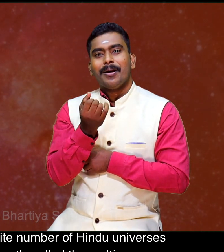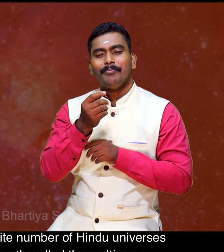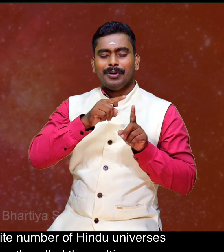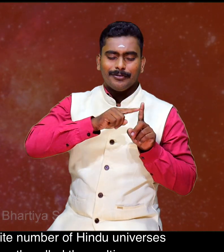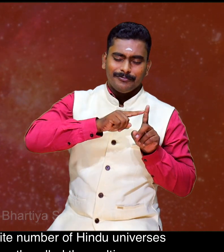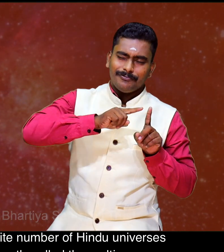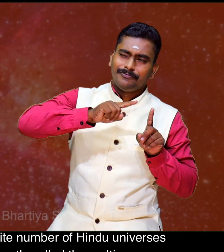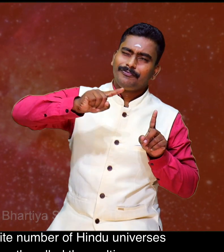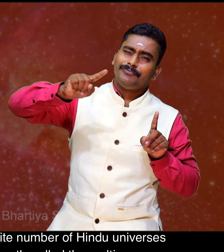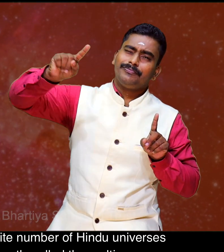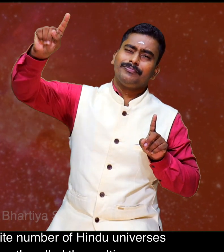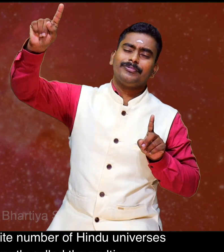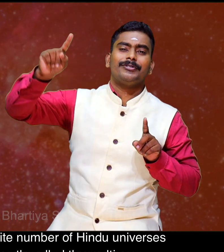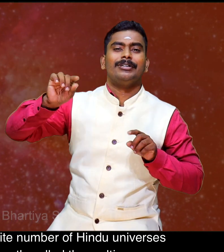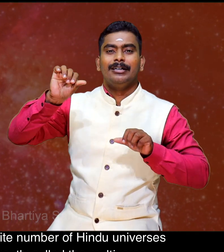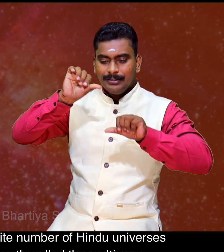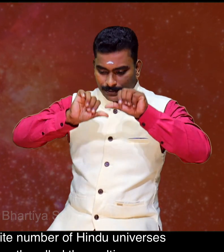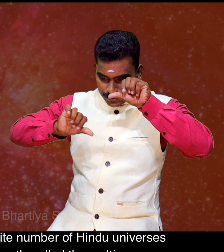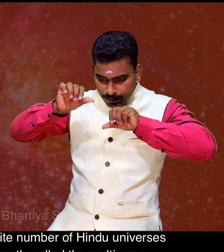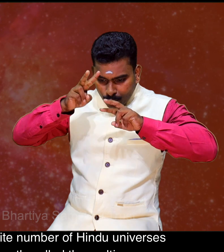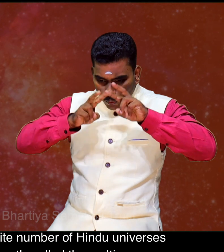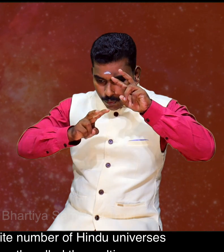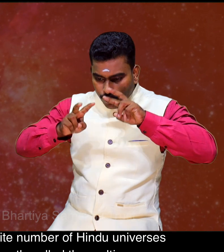is currently called the multiverse by the science.